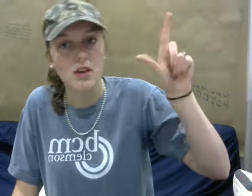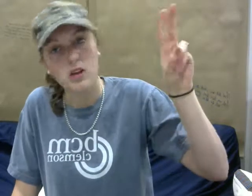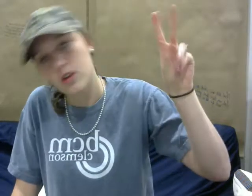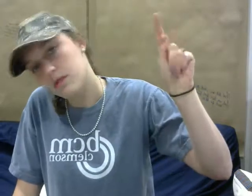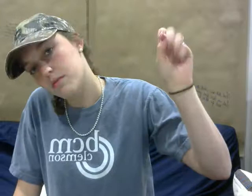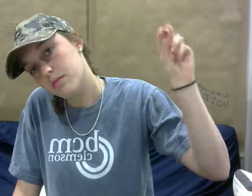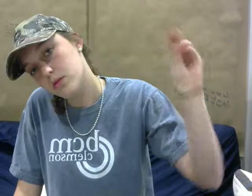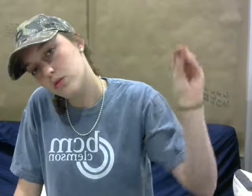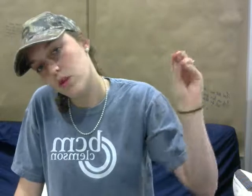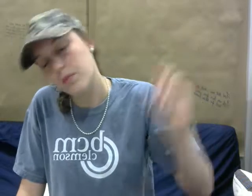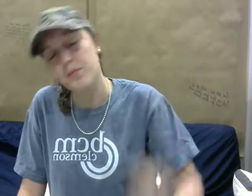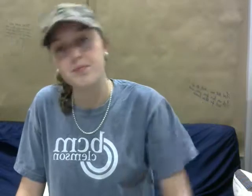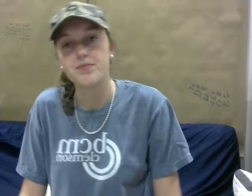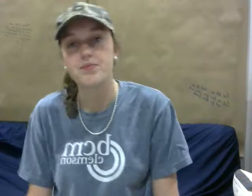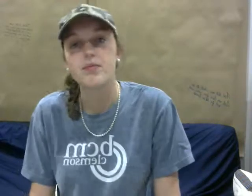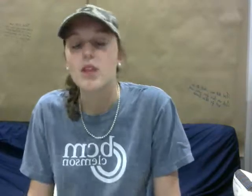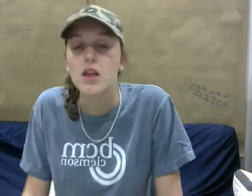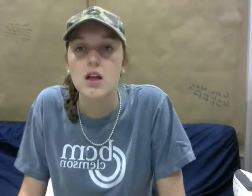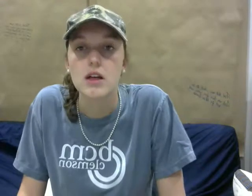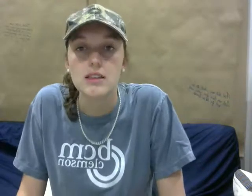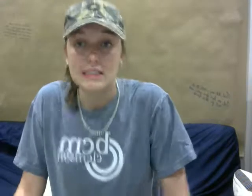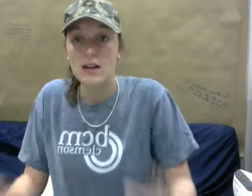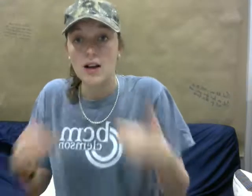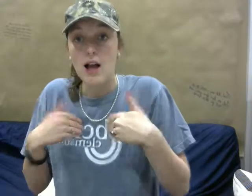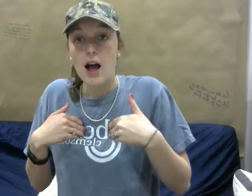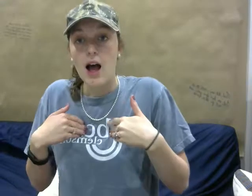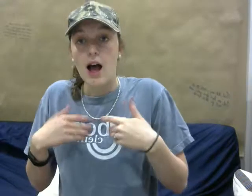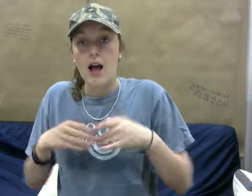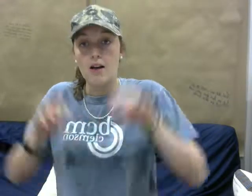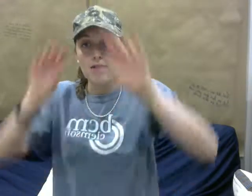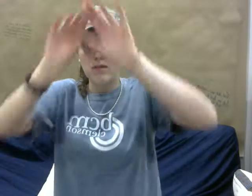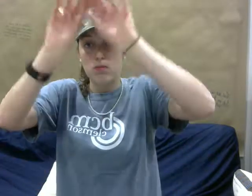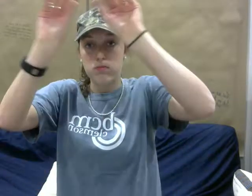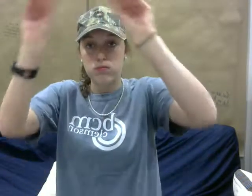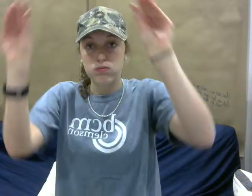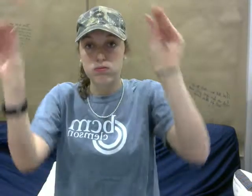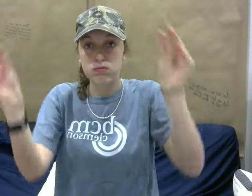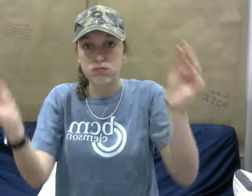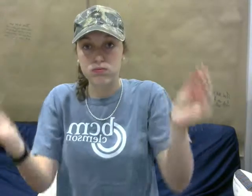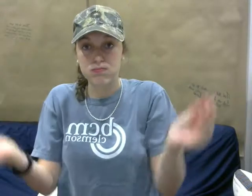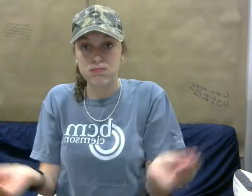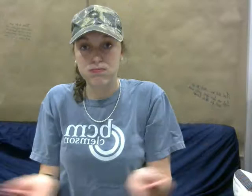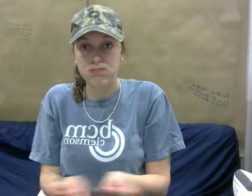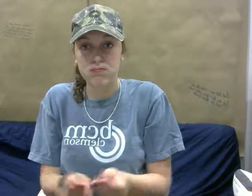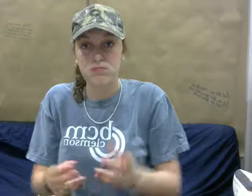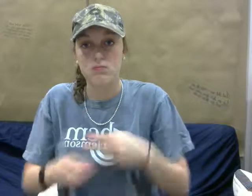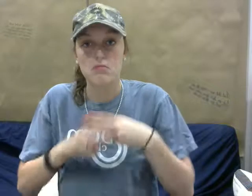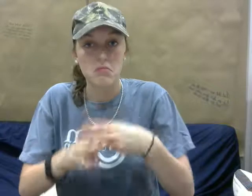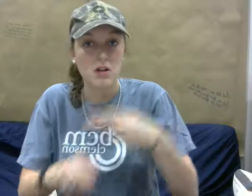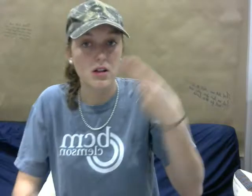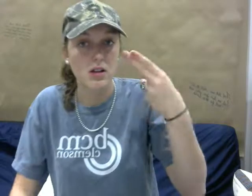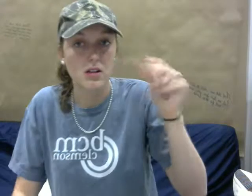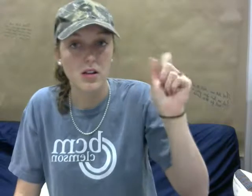cloud forms a halo surrounding the entire solar system. The Oort cloud is home to millions of